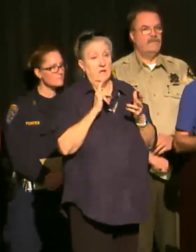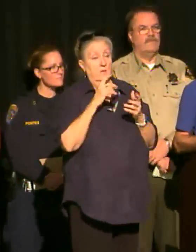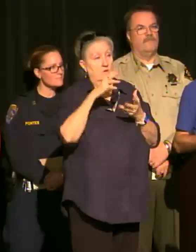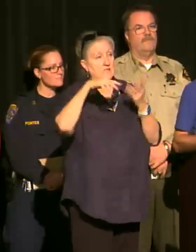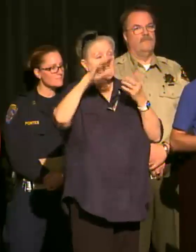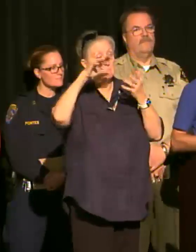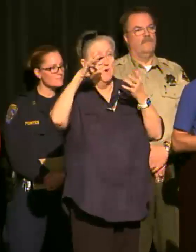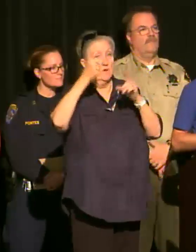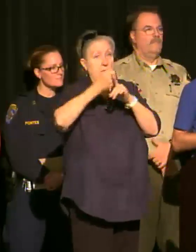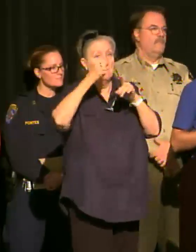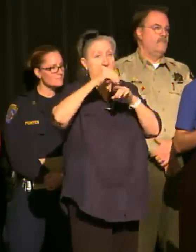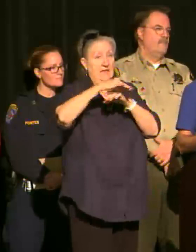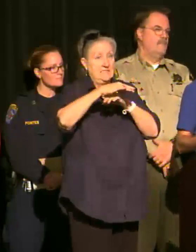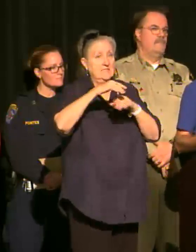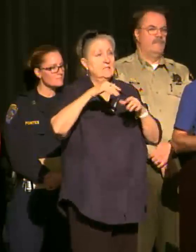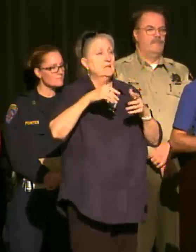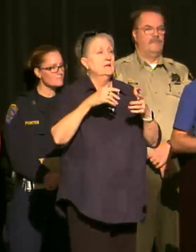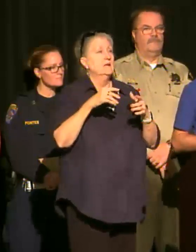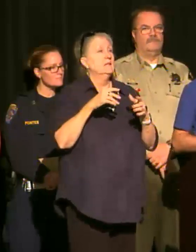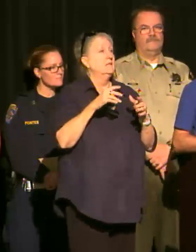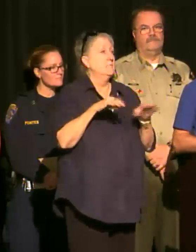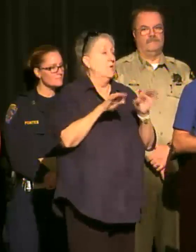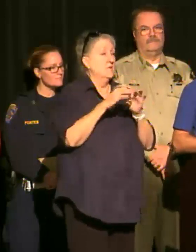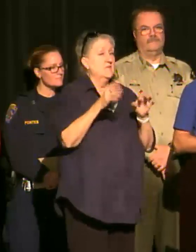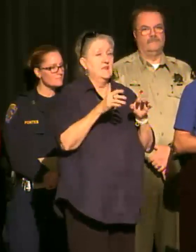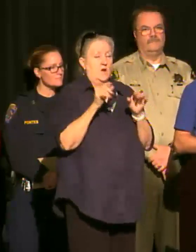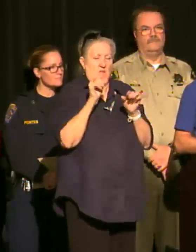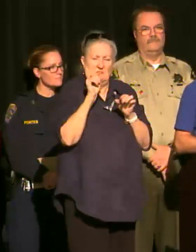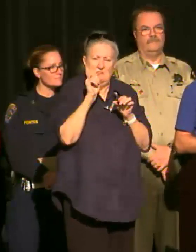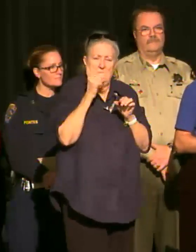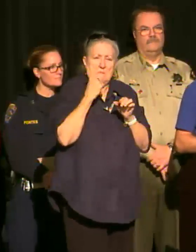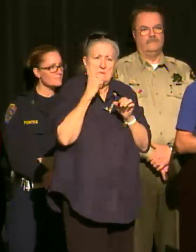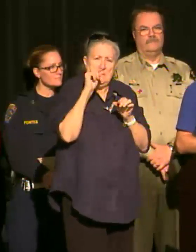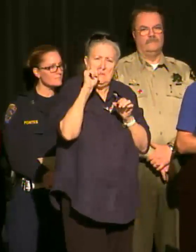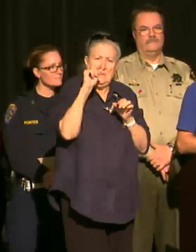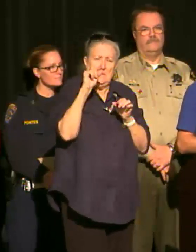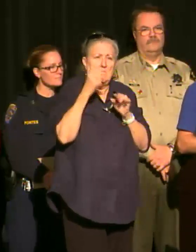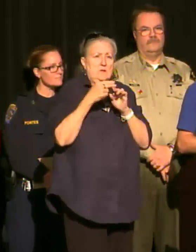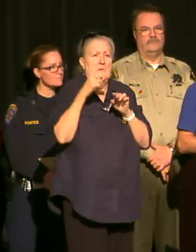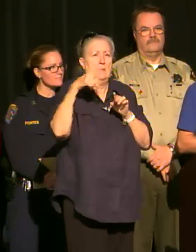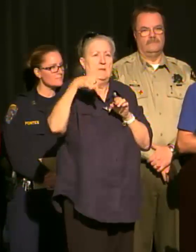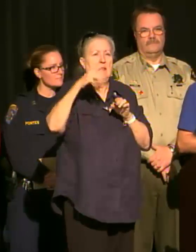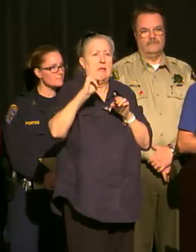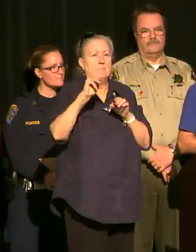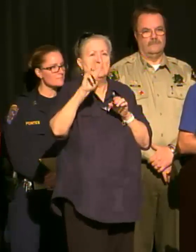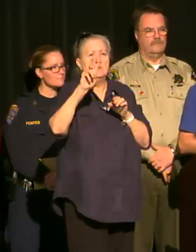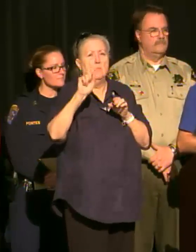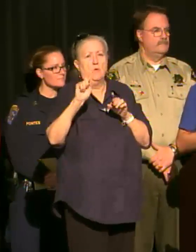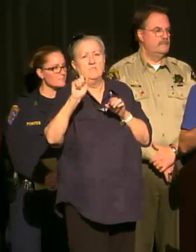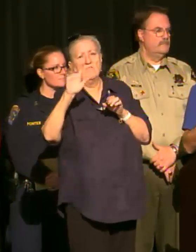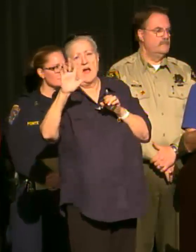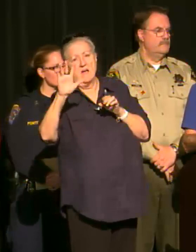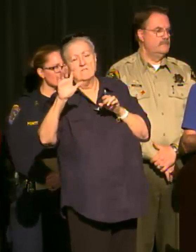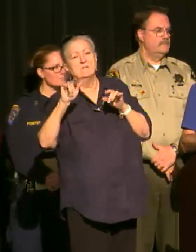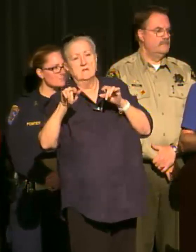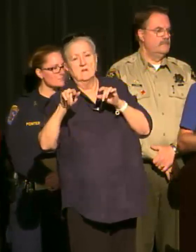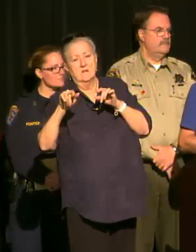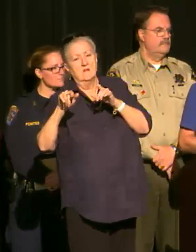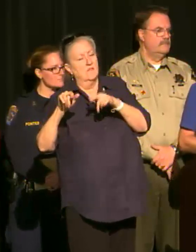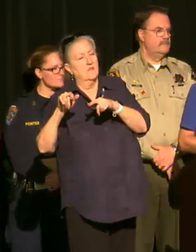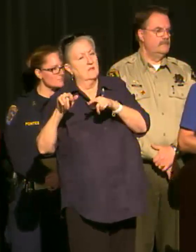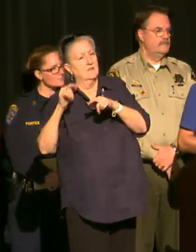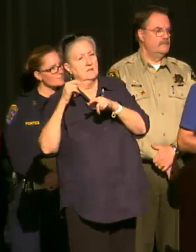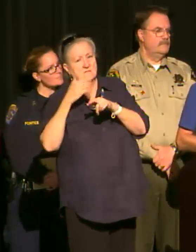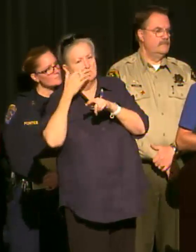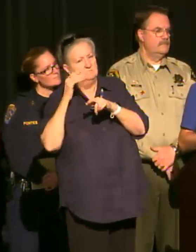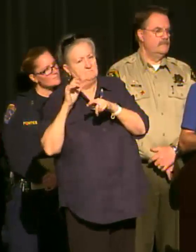smoke impacts, the main pollutant that we're looking at are the very small particulates called PM2.5. And so if you look